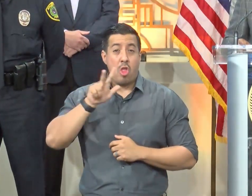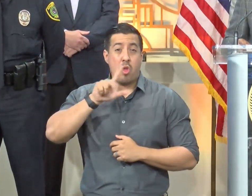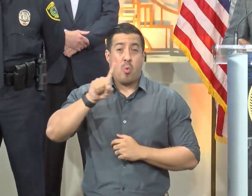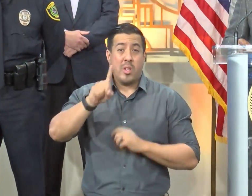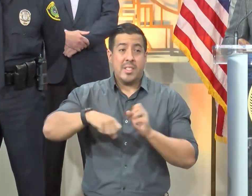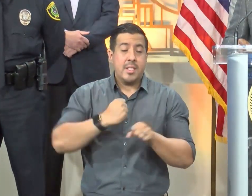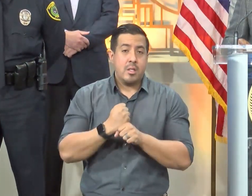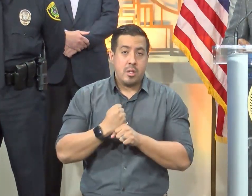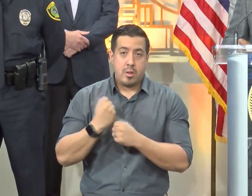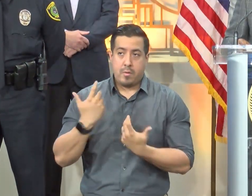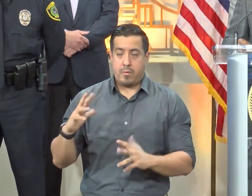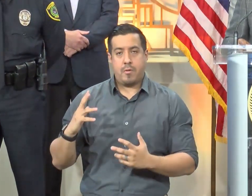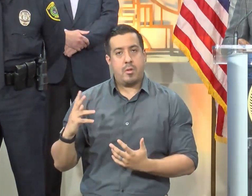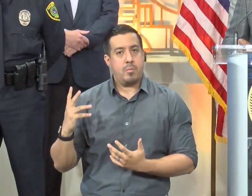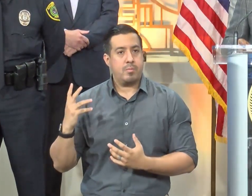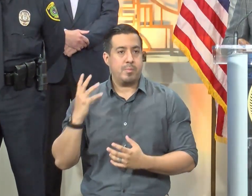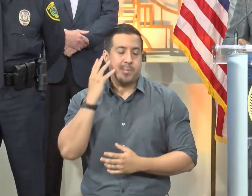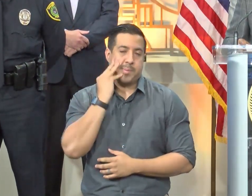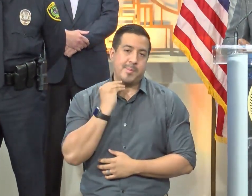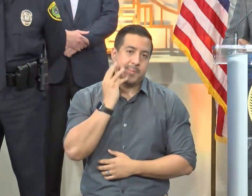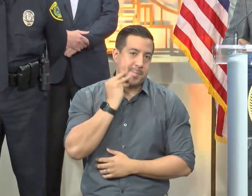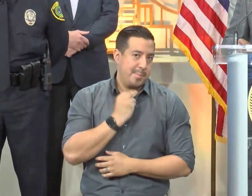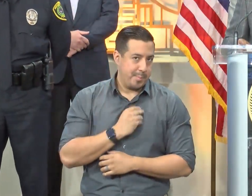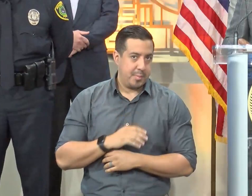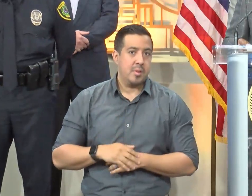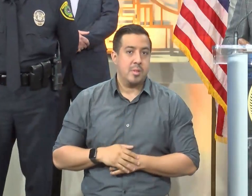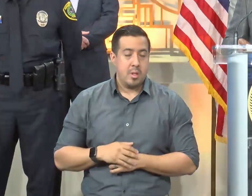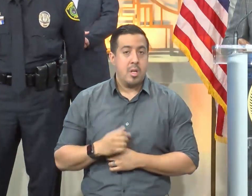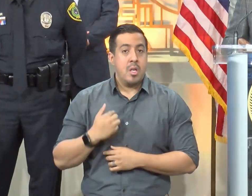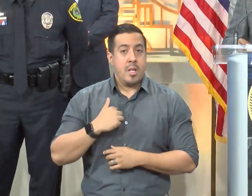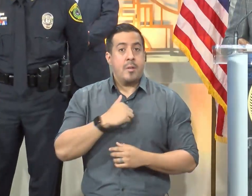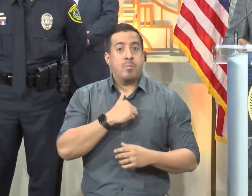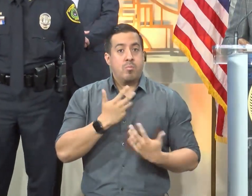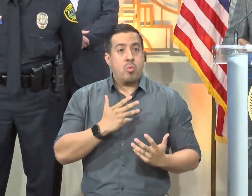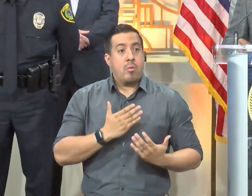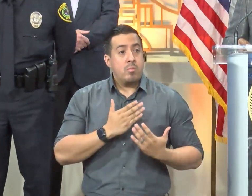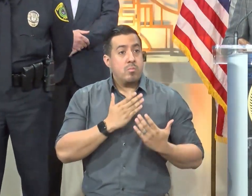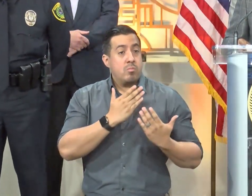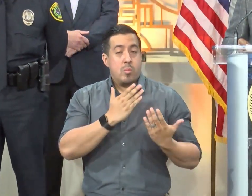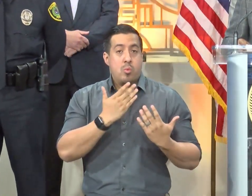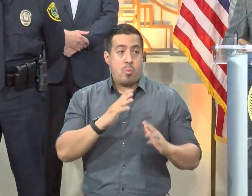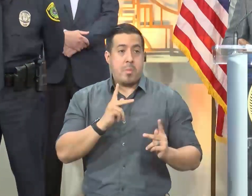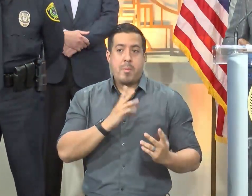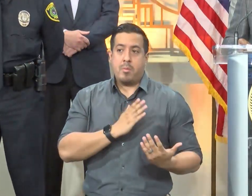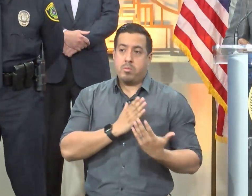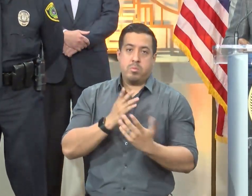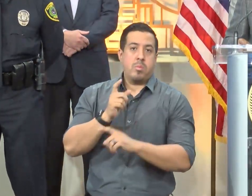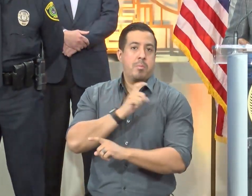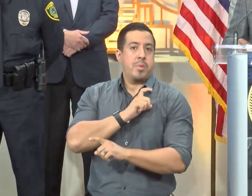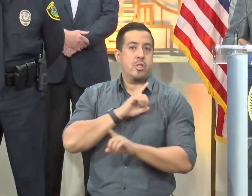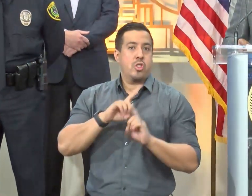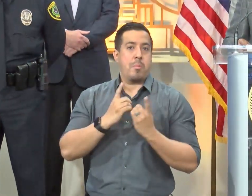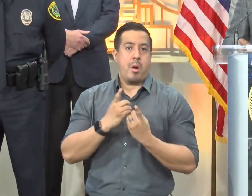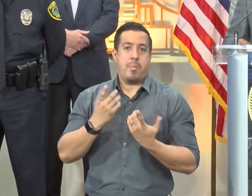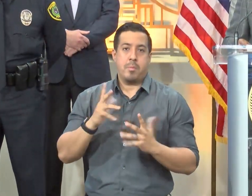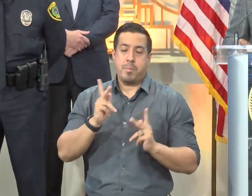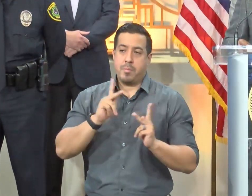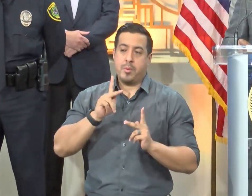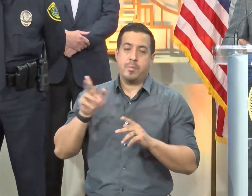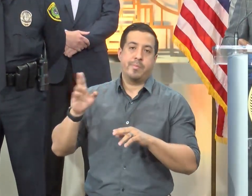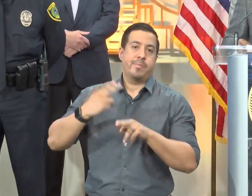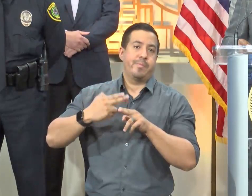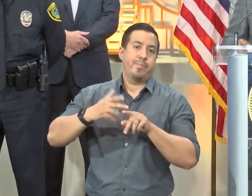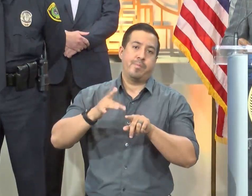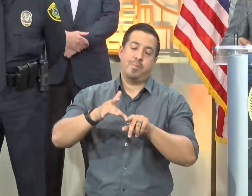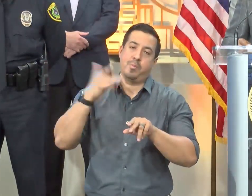of the Houston Police Department and a highly regarded law enforcement officer in the Houston Police Department.